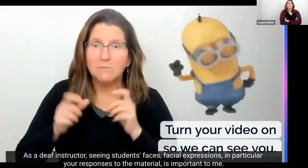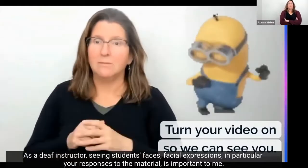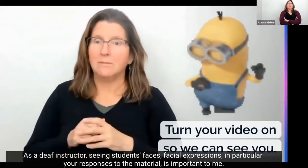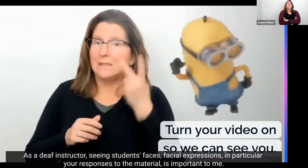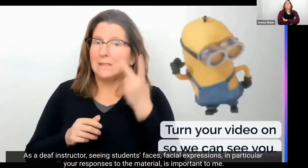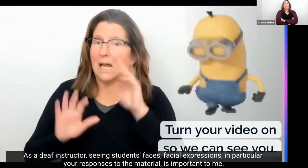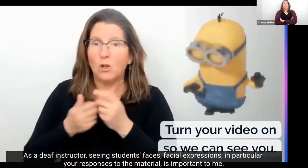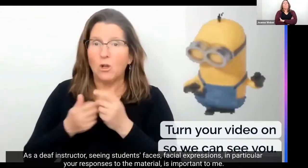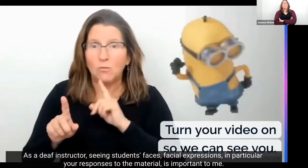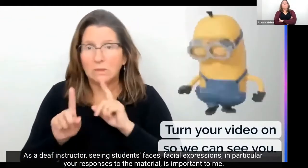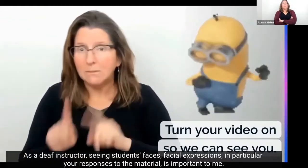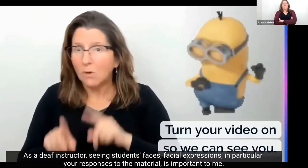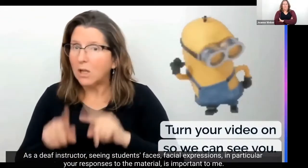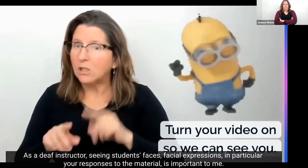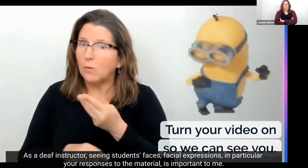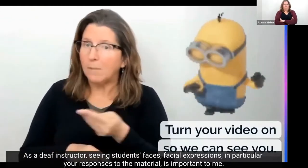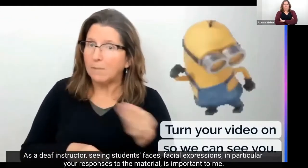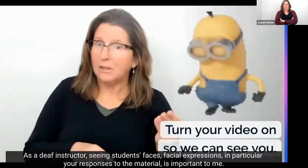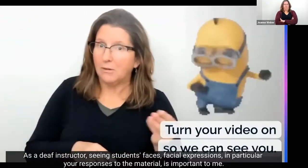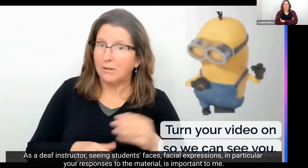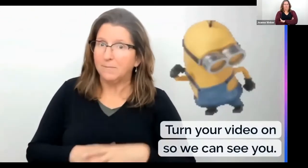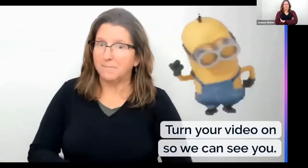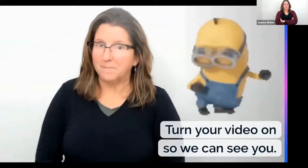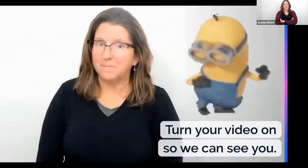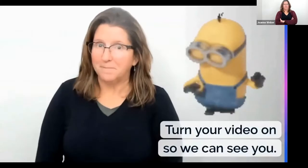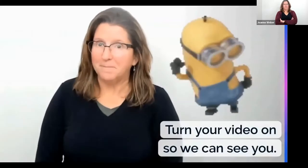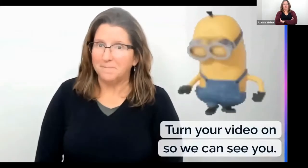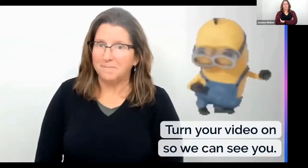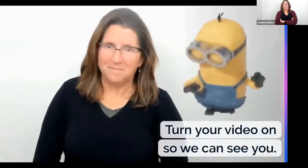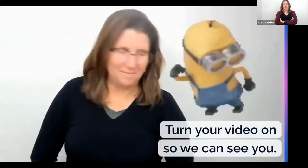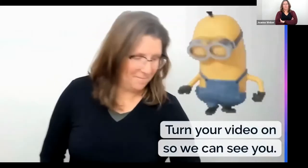responses to the material is important to me.